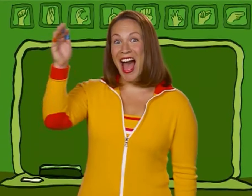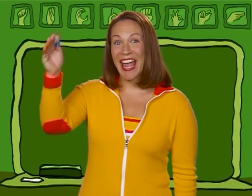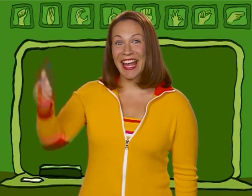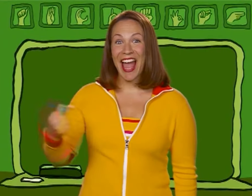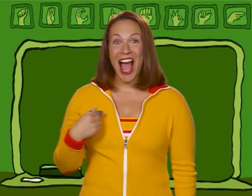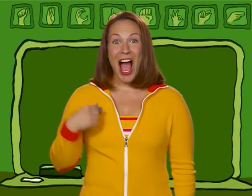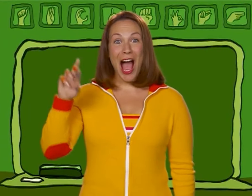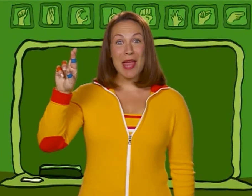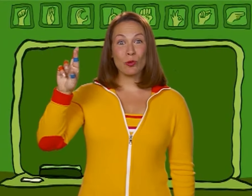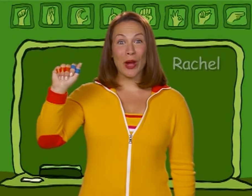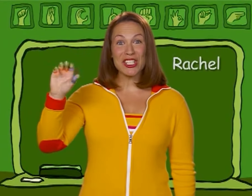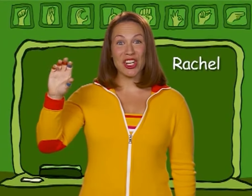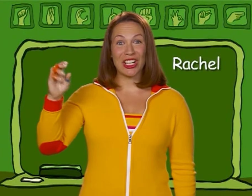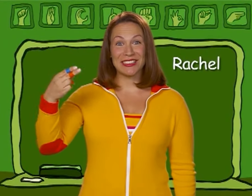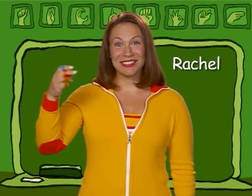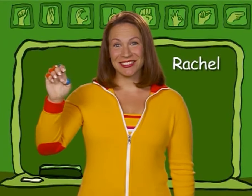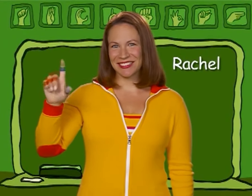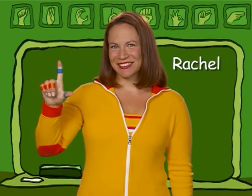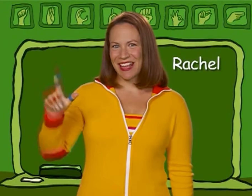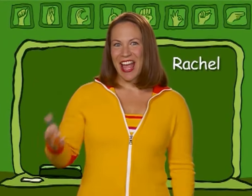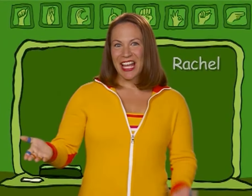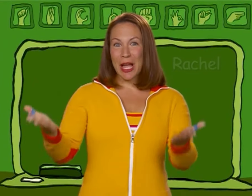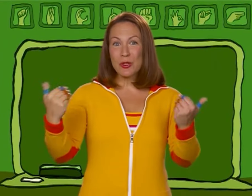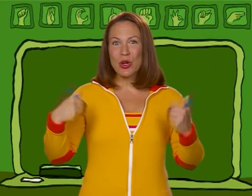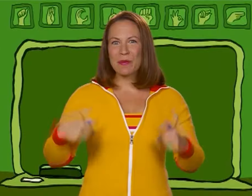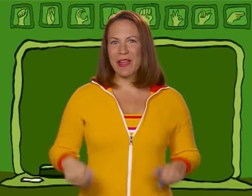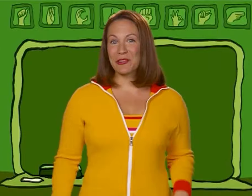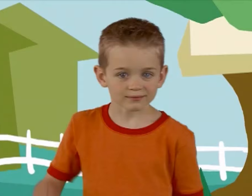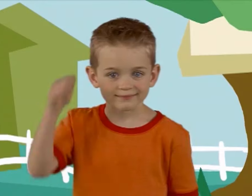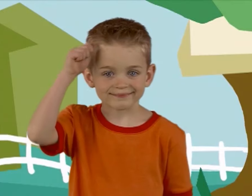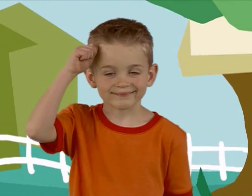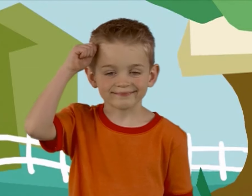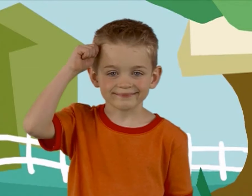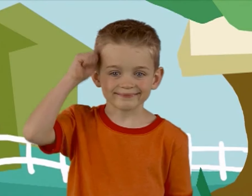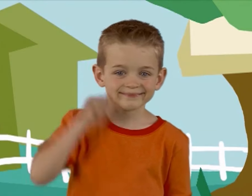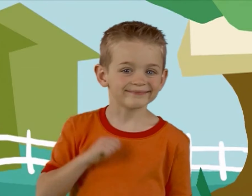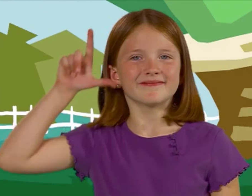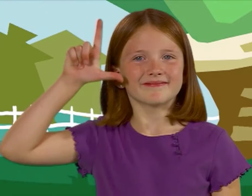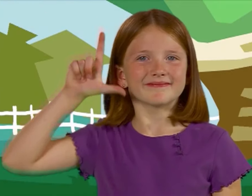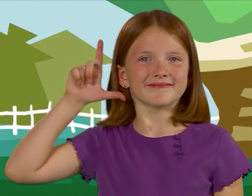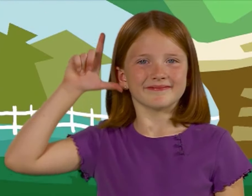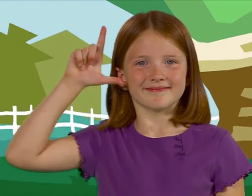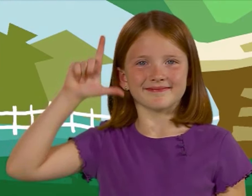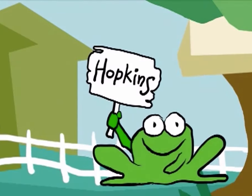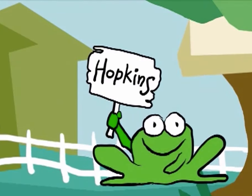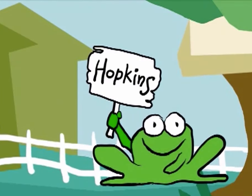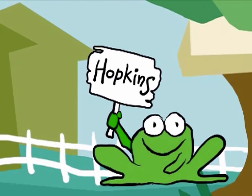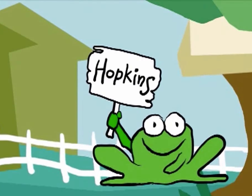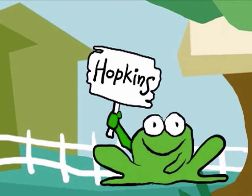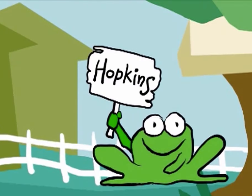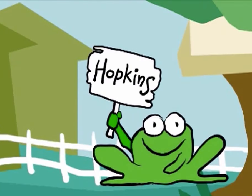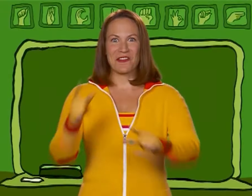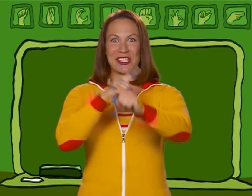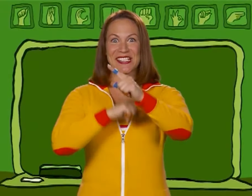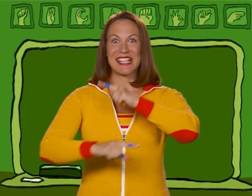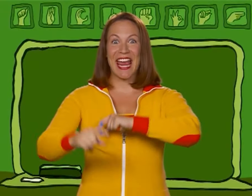Hi, I'm Rachel. Come join my friends, Alex, Leah, and Hopkins for